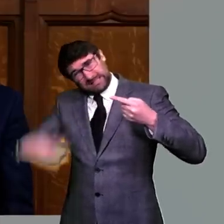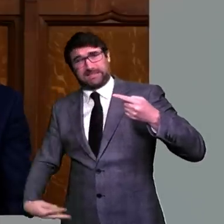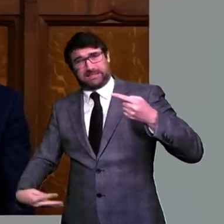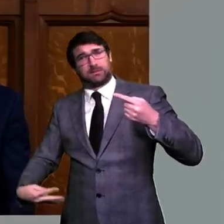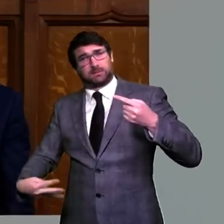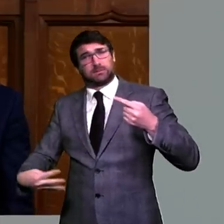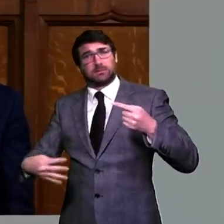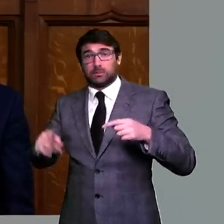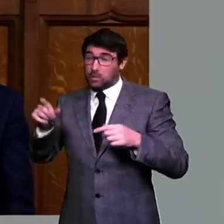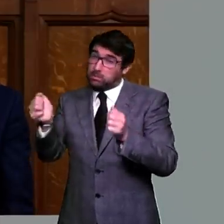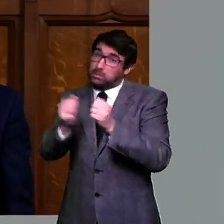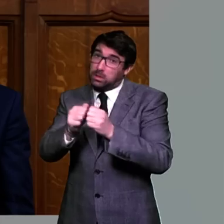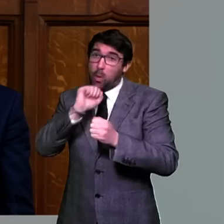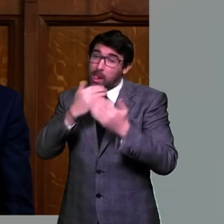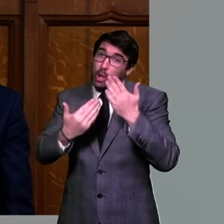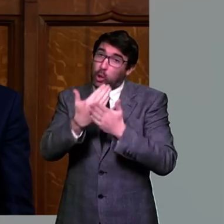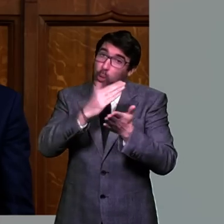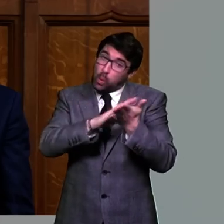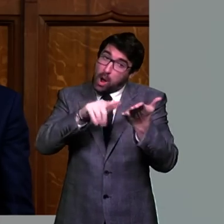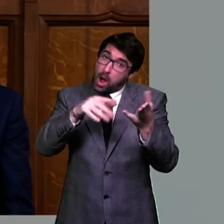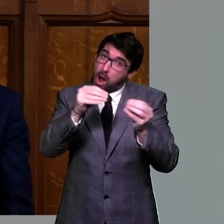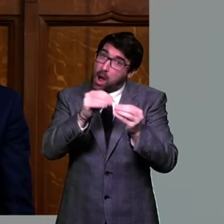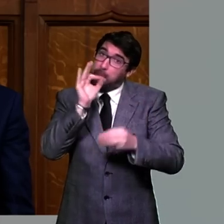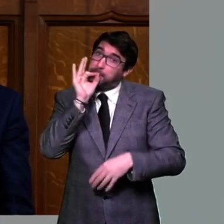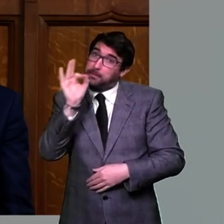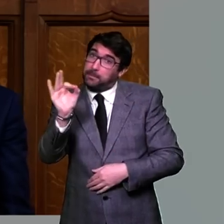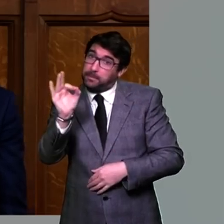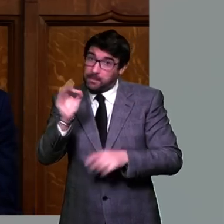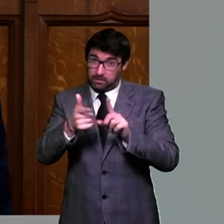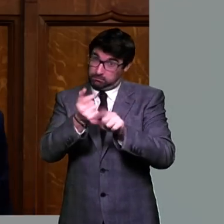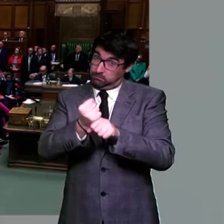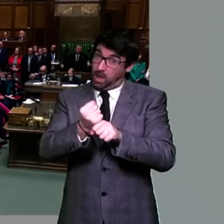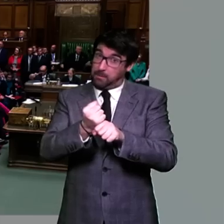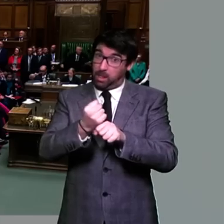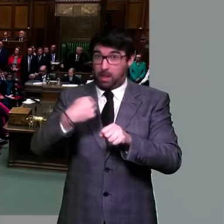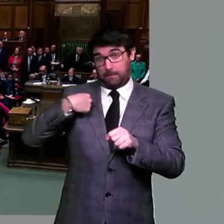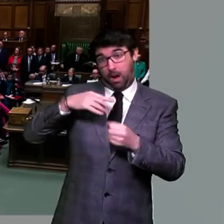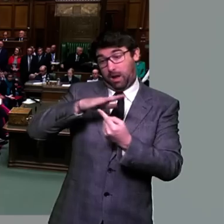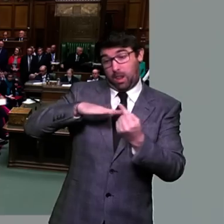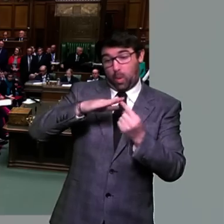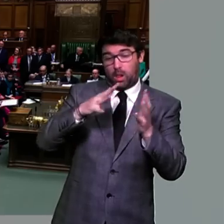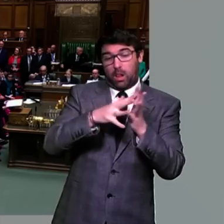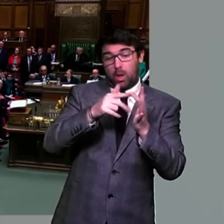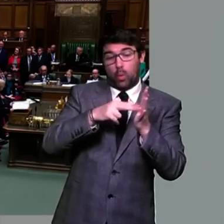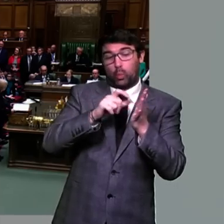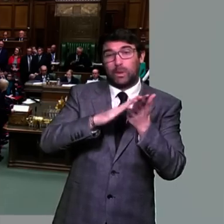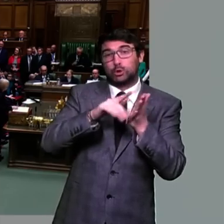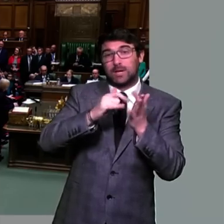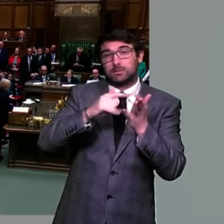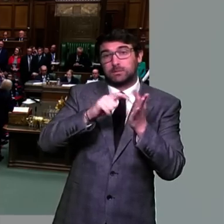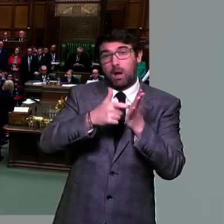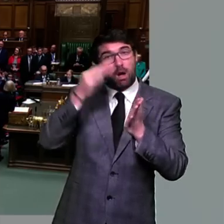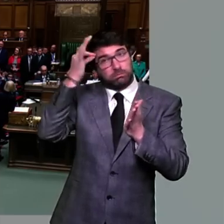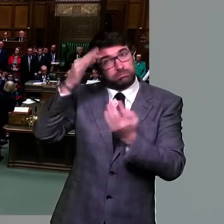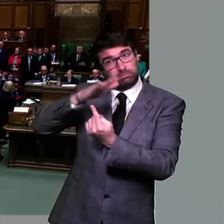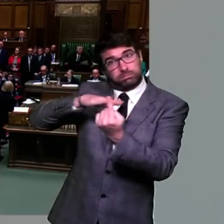promised, including at the Royal Hampshire County Hospital in my Winchester constituency? Prime Minister. Well, my right